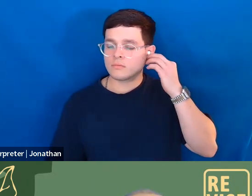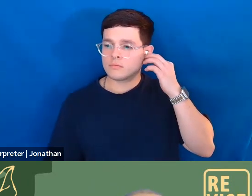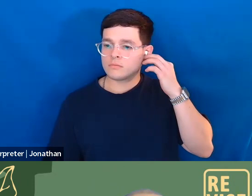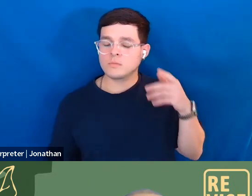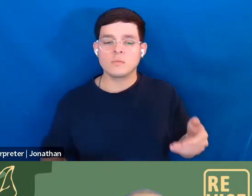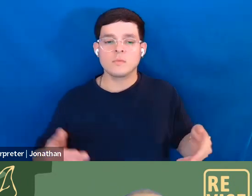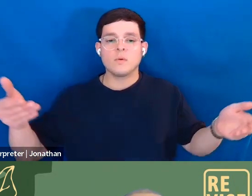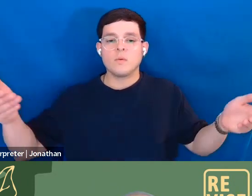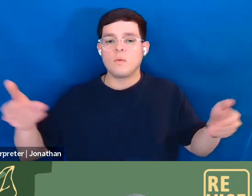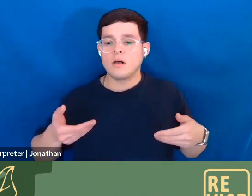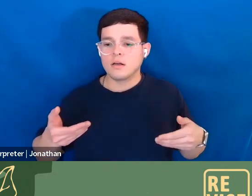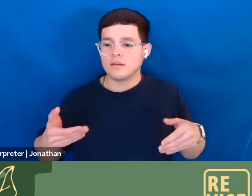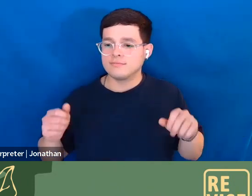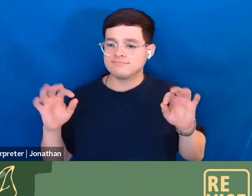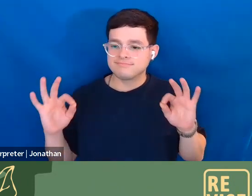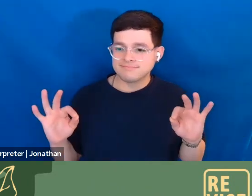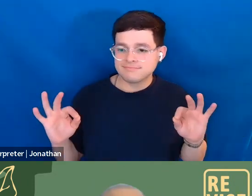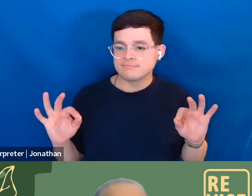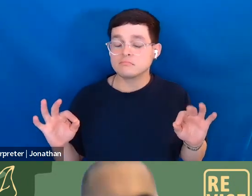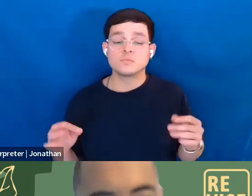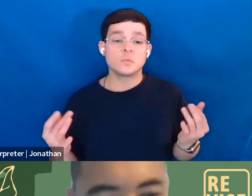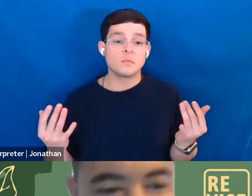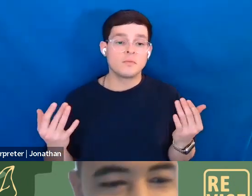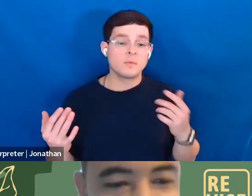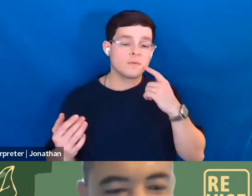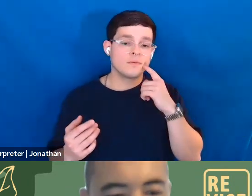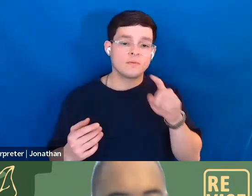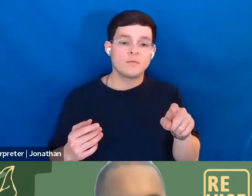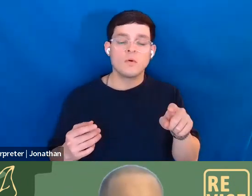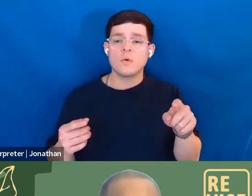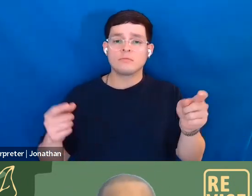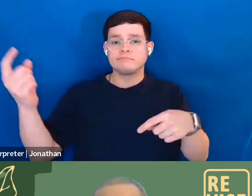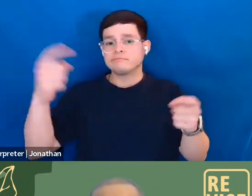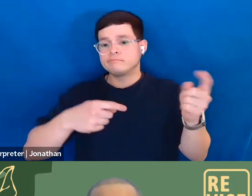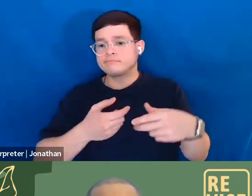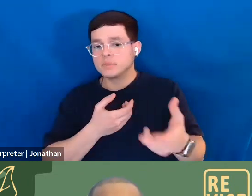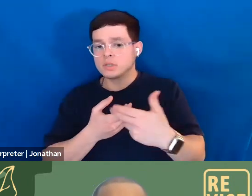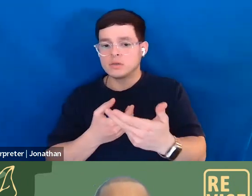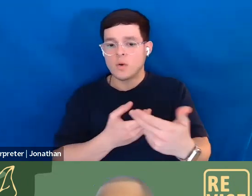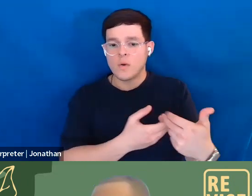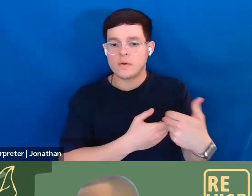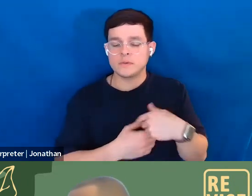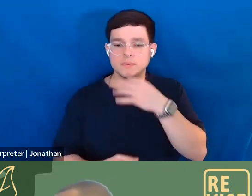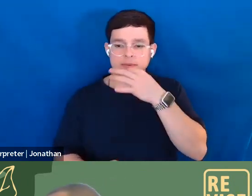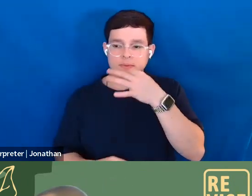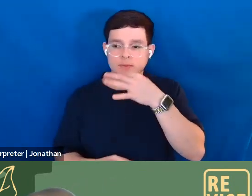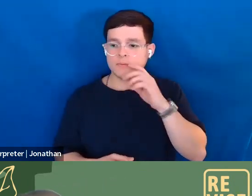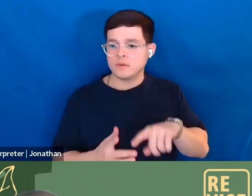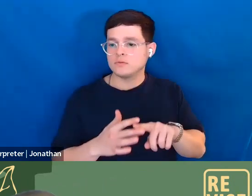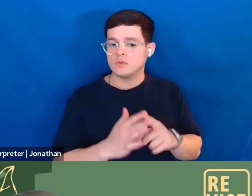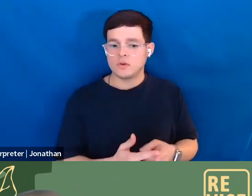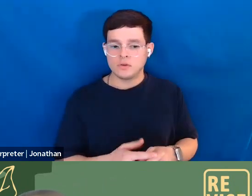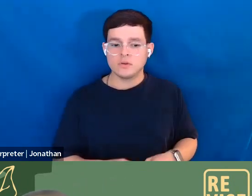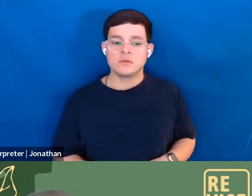Welcome, everyone. We're just letting everyone come in, so give us a sec as participants